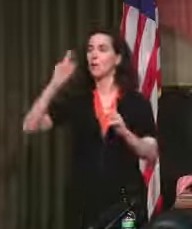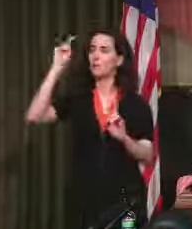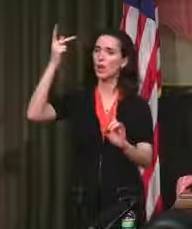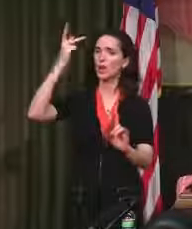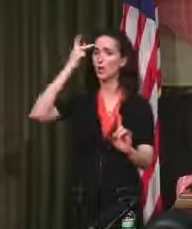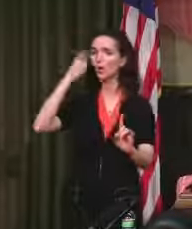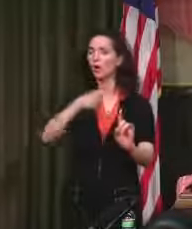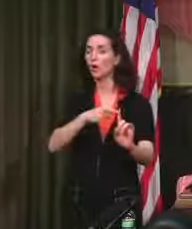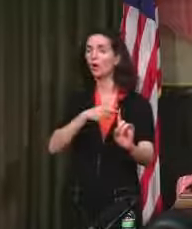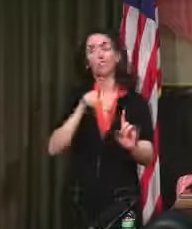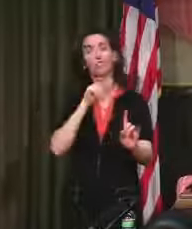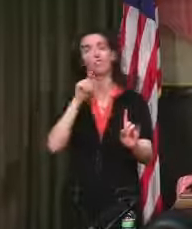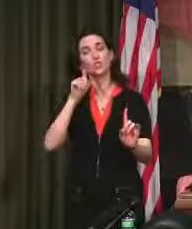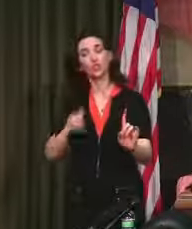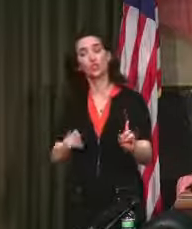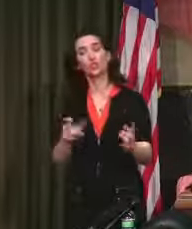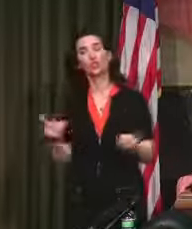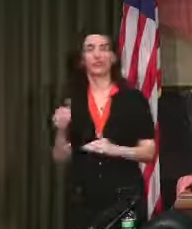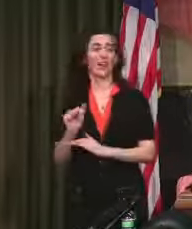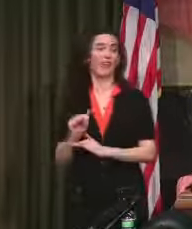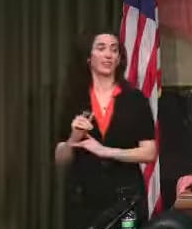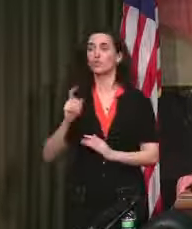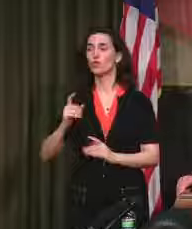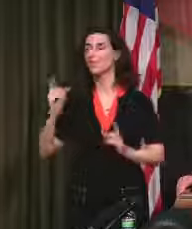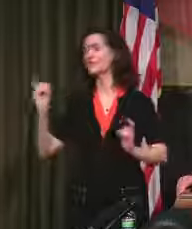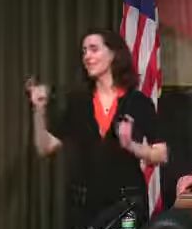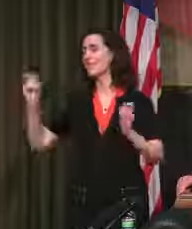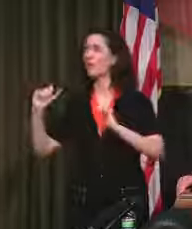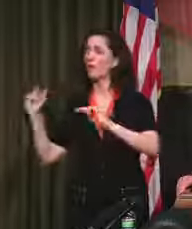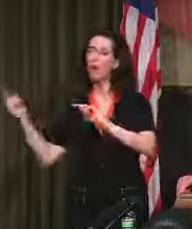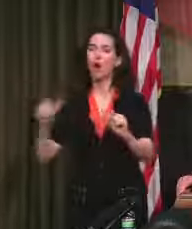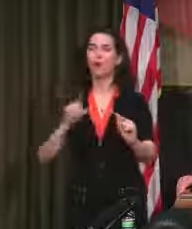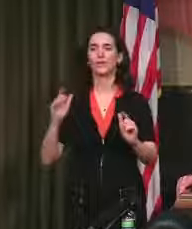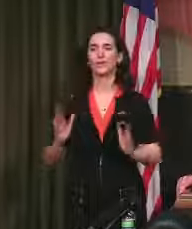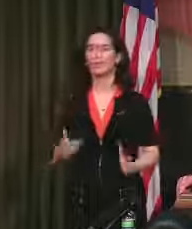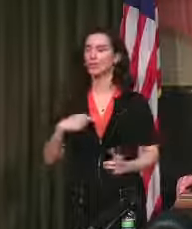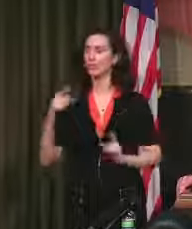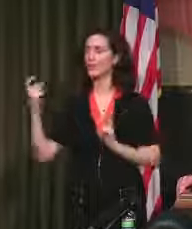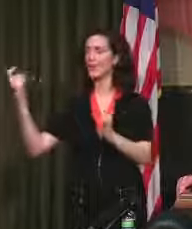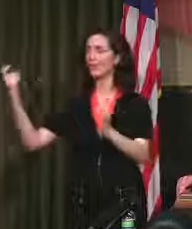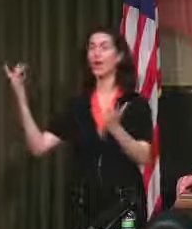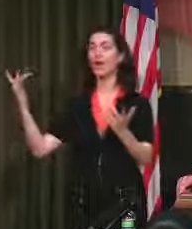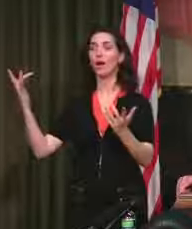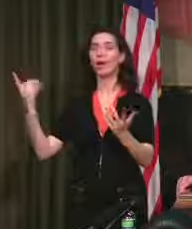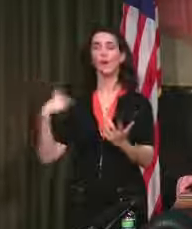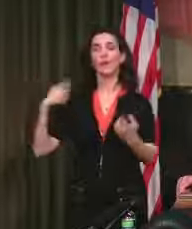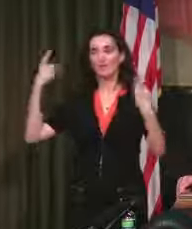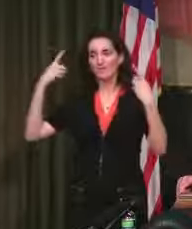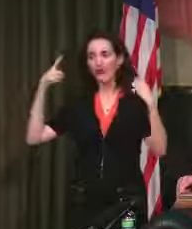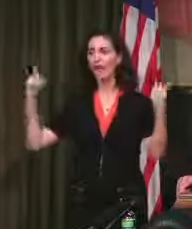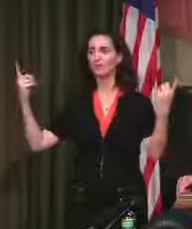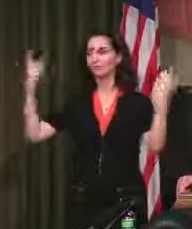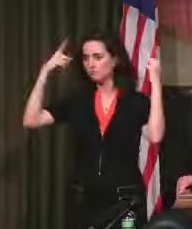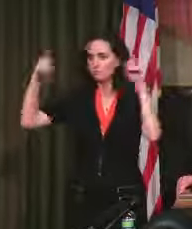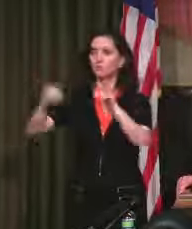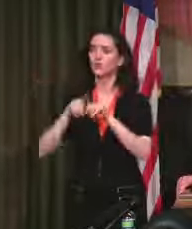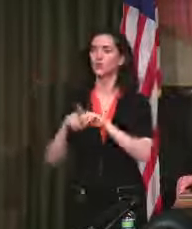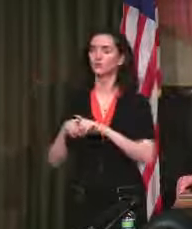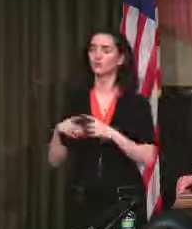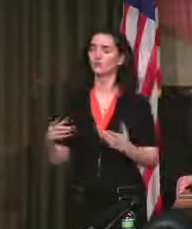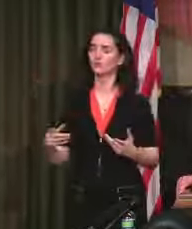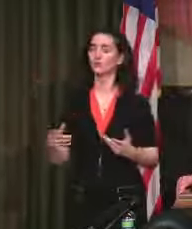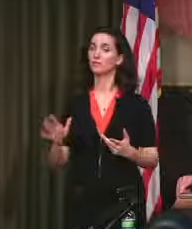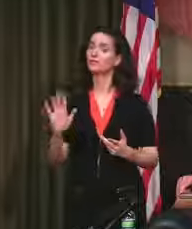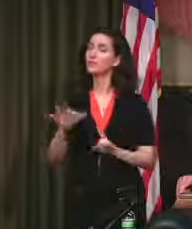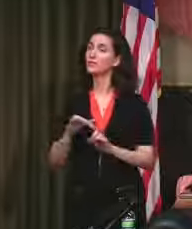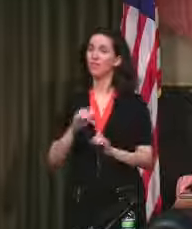should have been a night celebrated by all of Louisiana, because we were finally able to come together. And